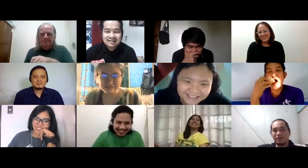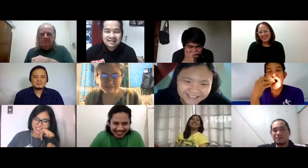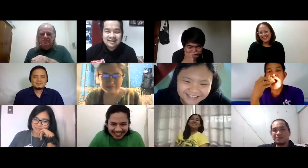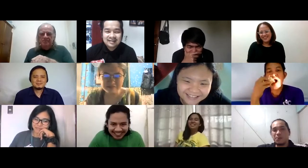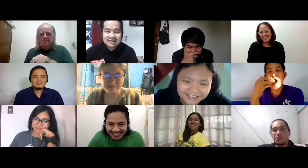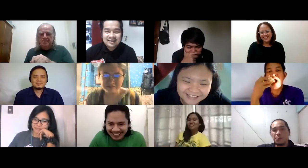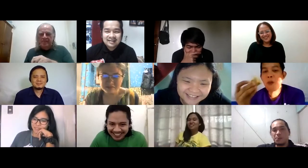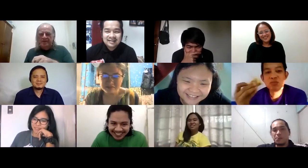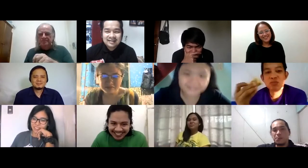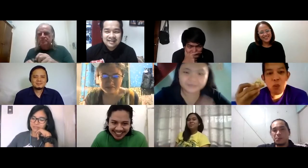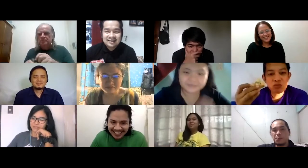Mhm.